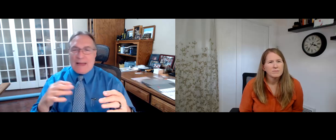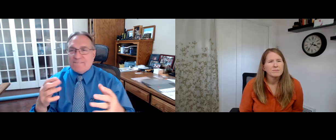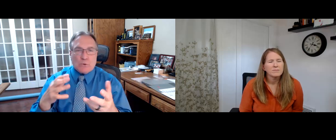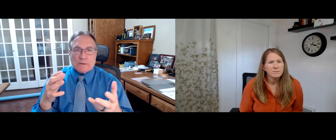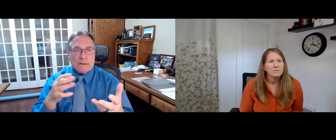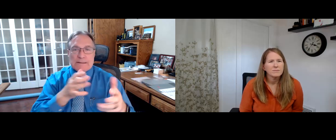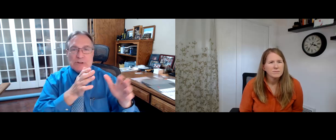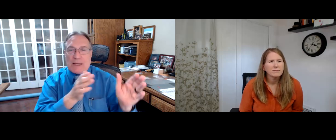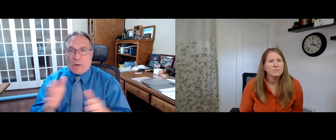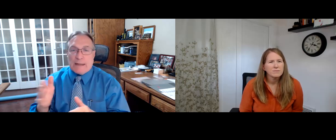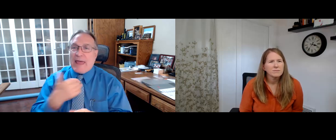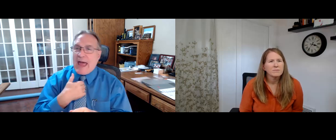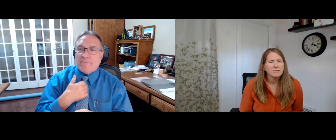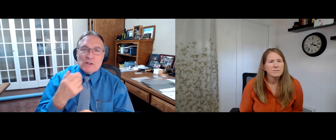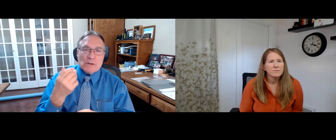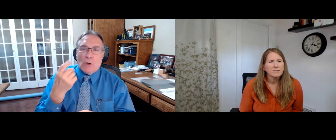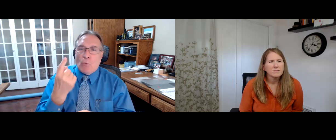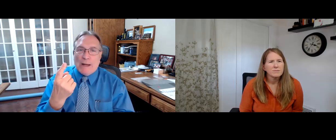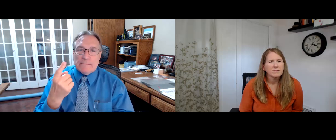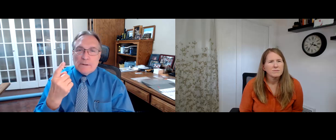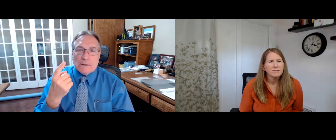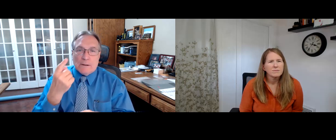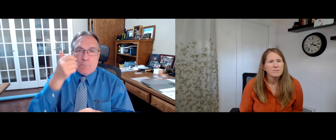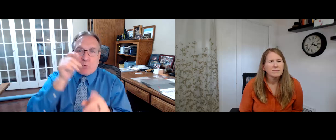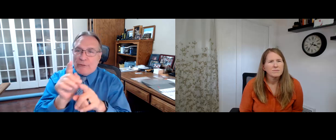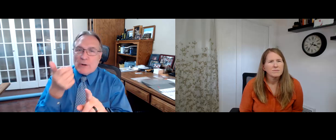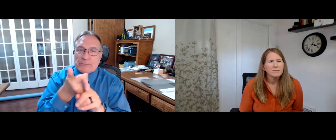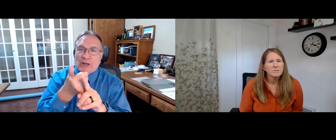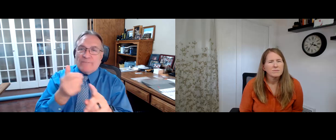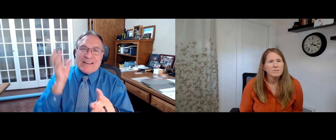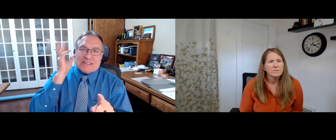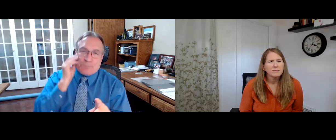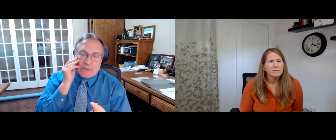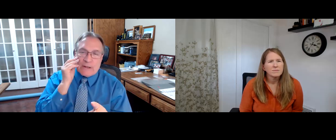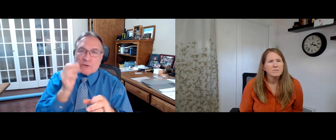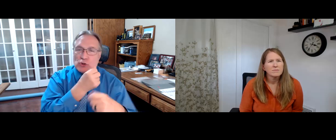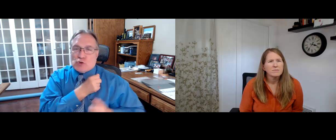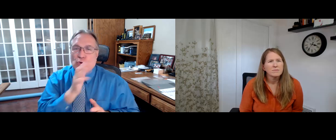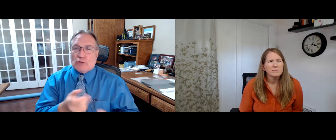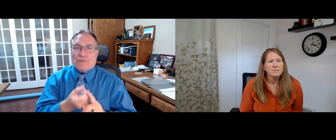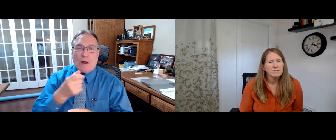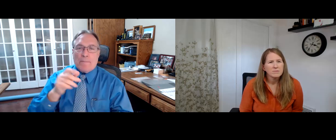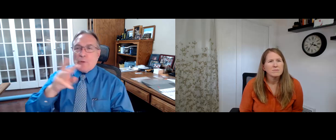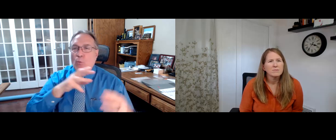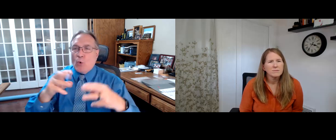and forth to get ready. They have one brother himself, experienced soldier from the War